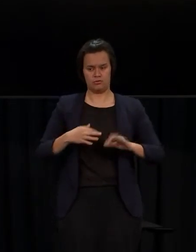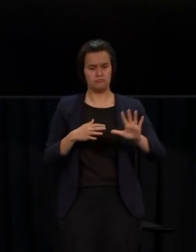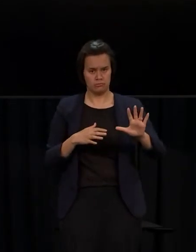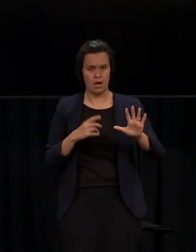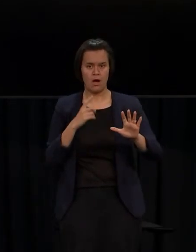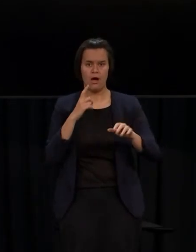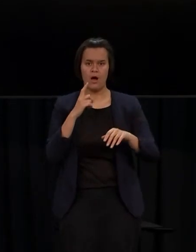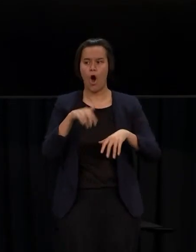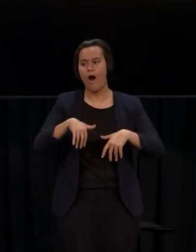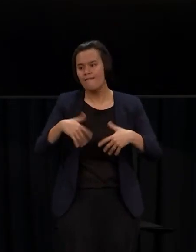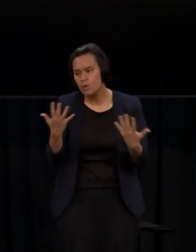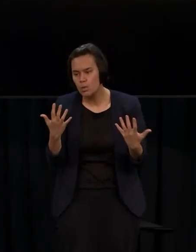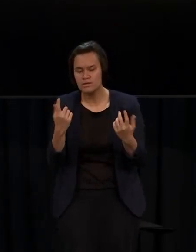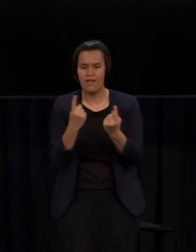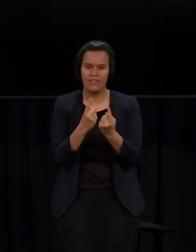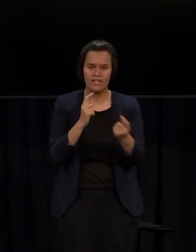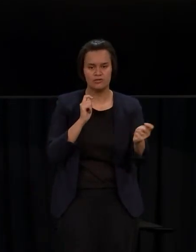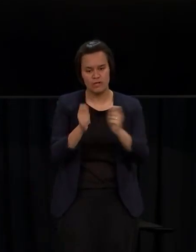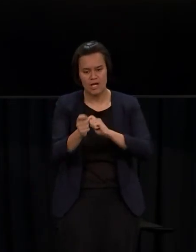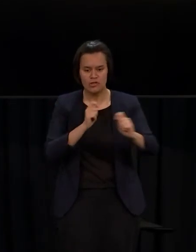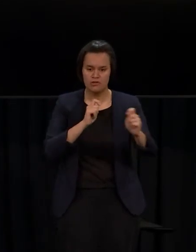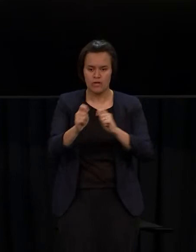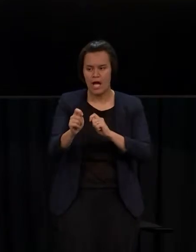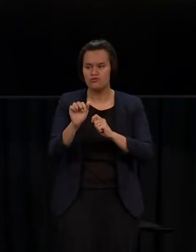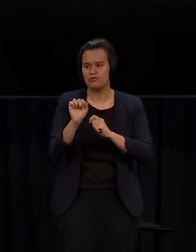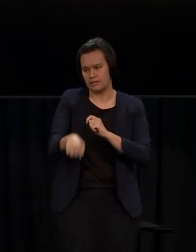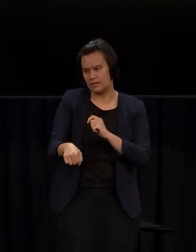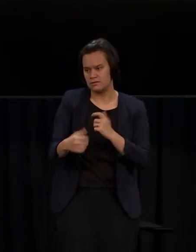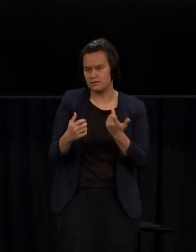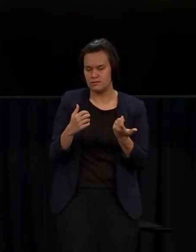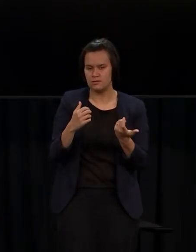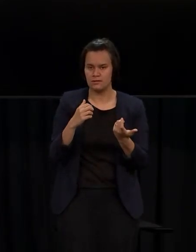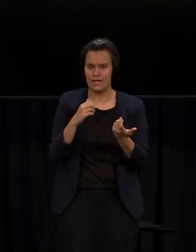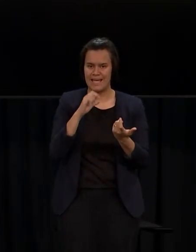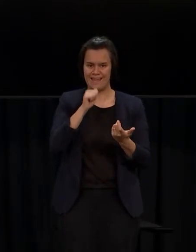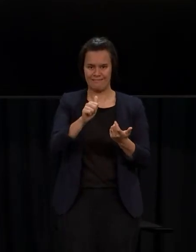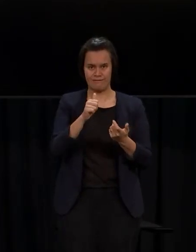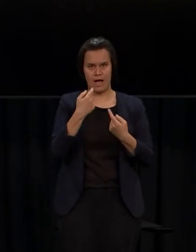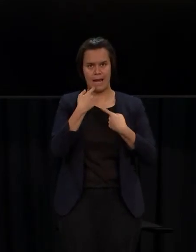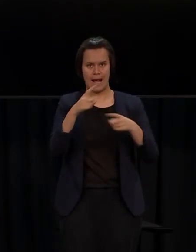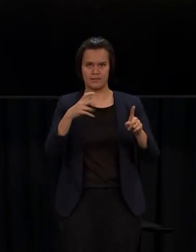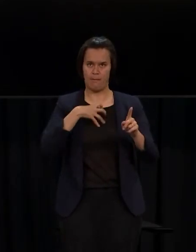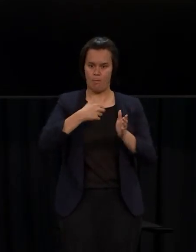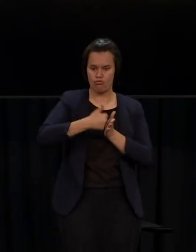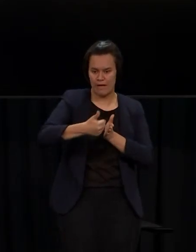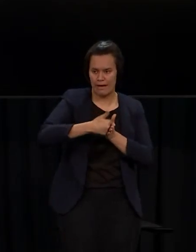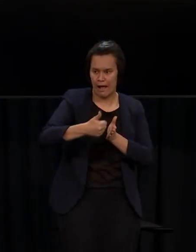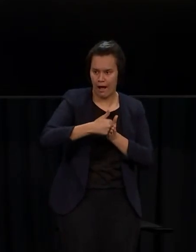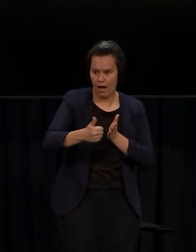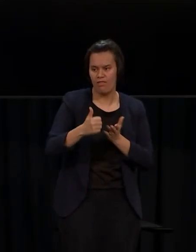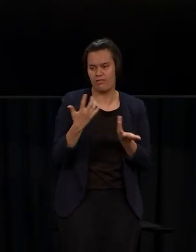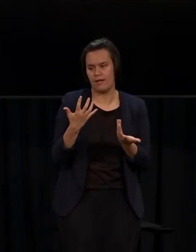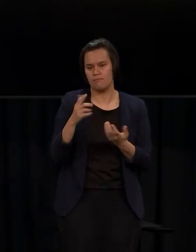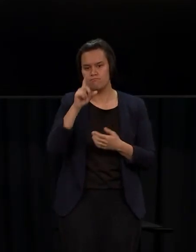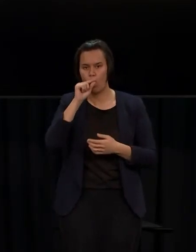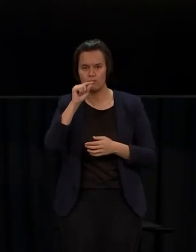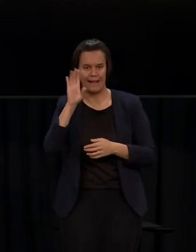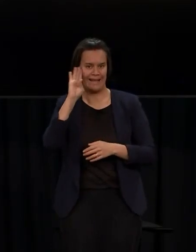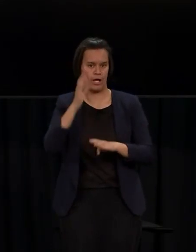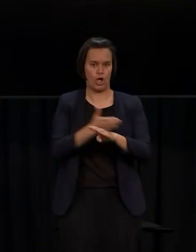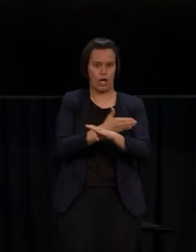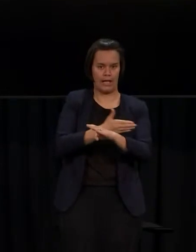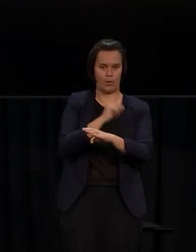over the reporting cycles when we're here making those announcements on a more routine basis. I don't think it changed at all the public health